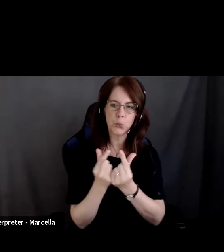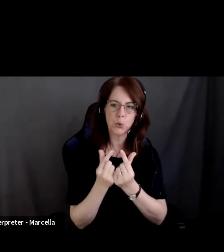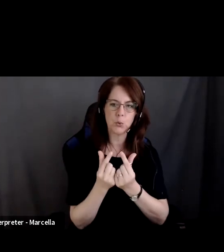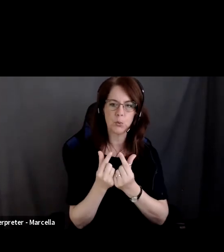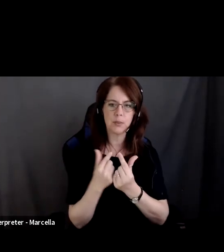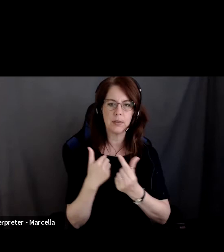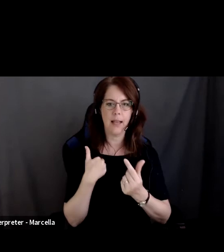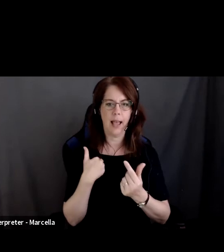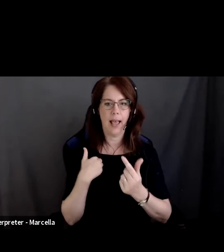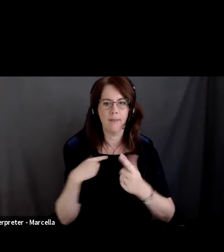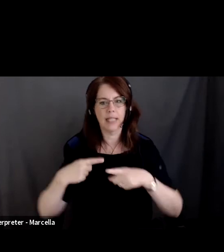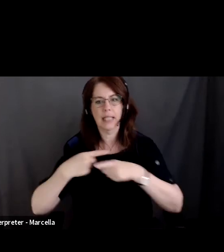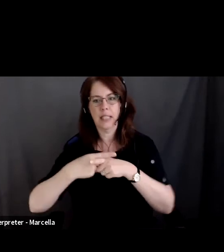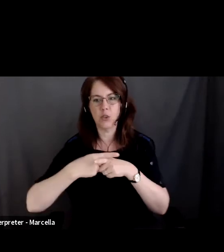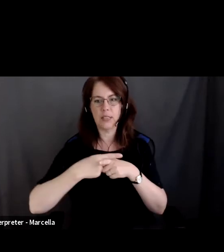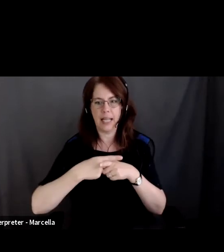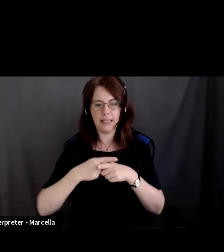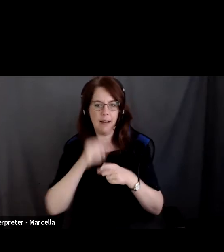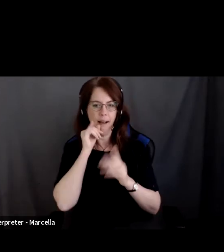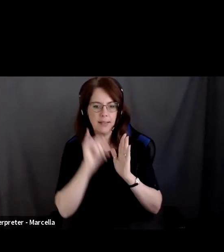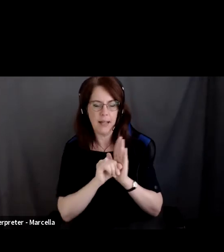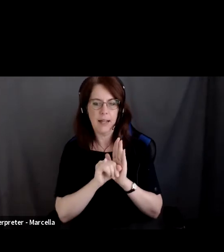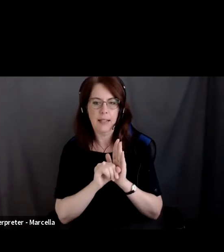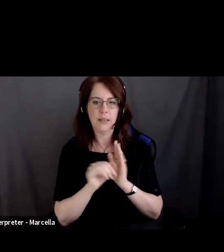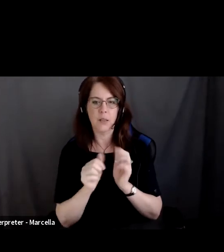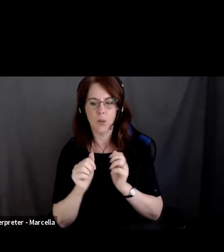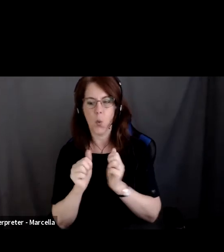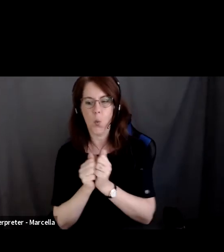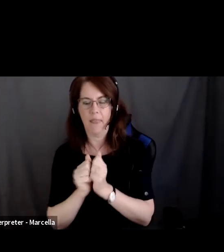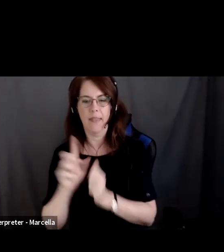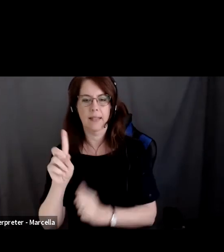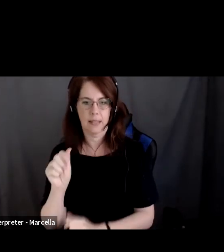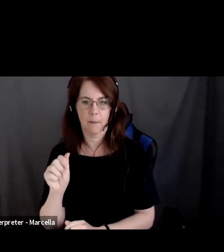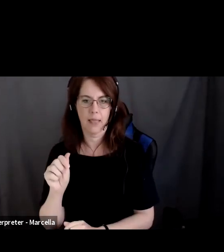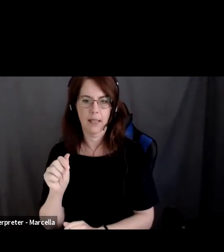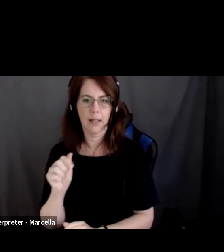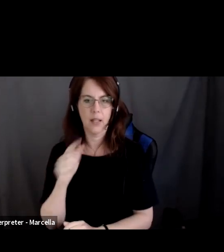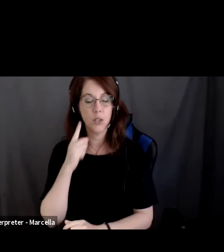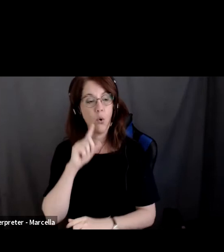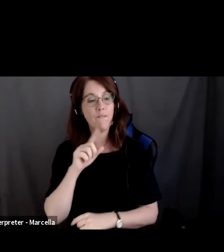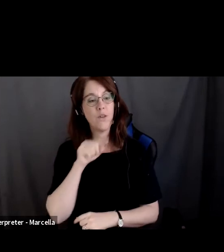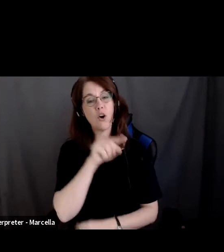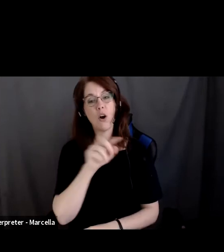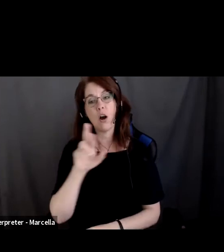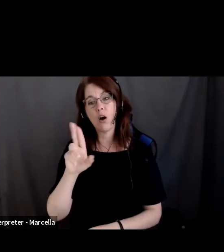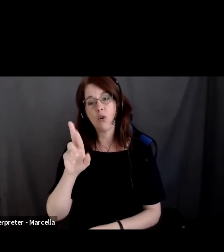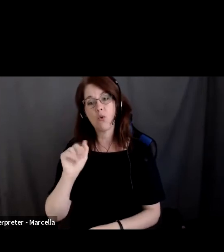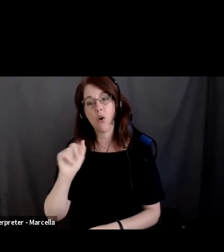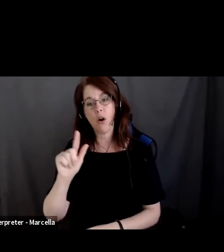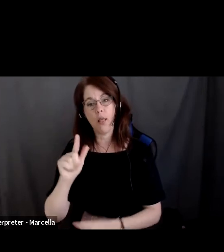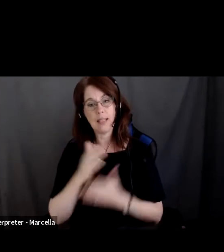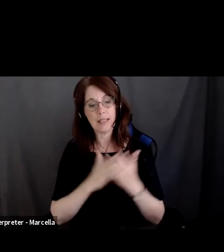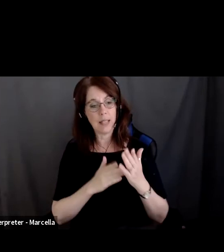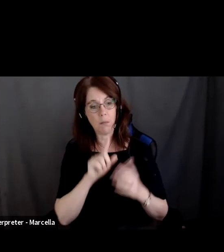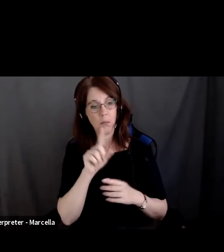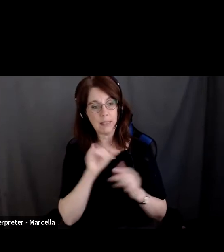have intersecting identities with disability. And so for rural, some similar questions